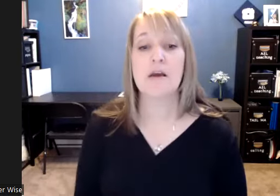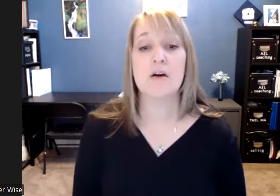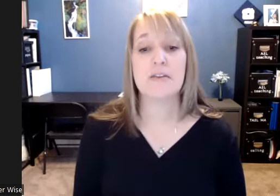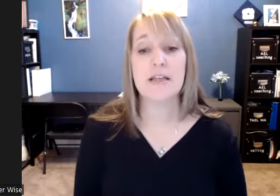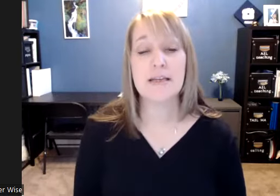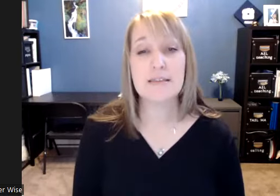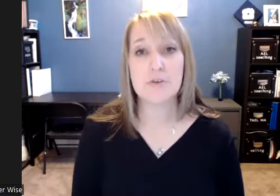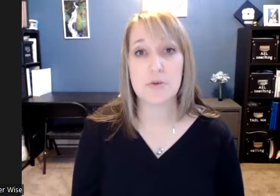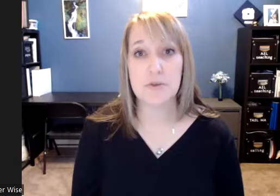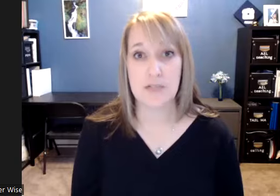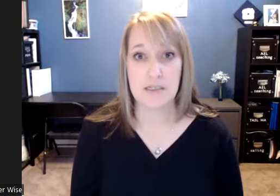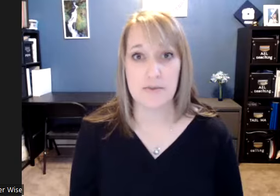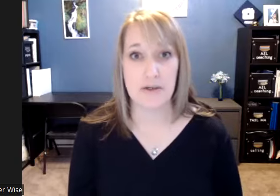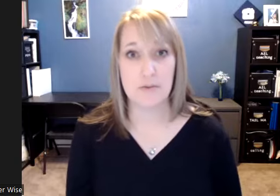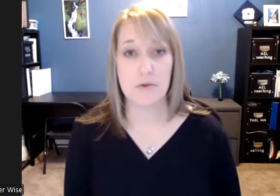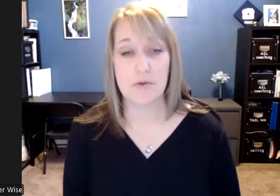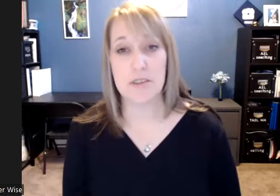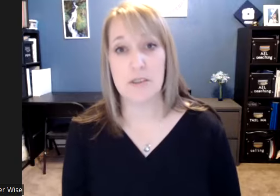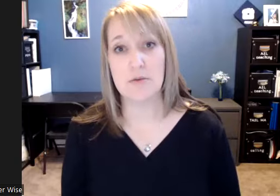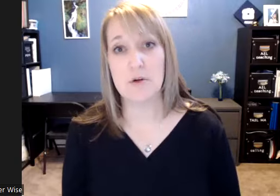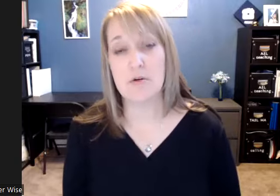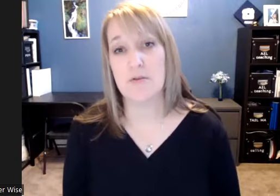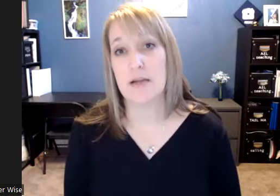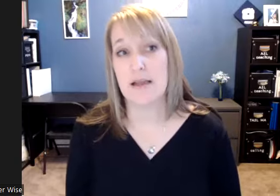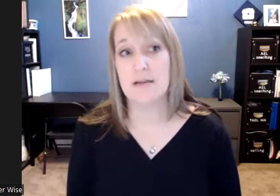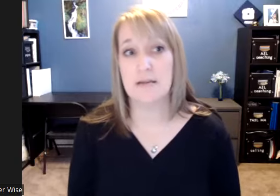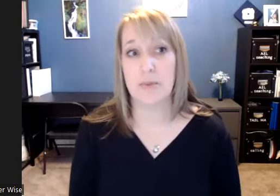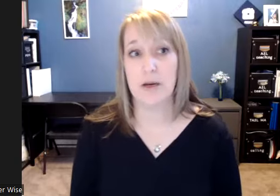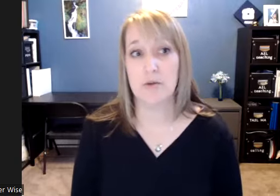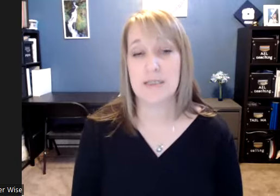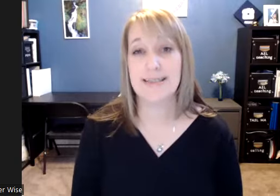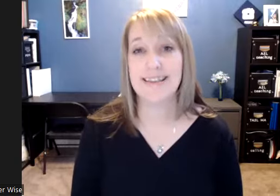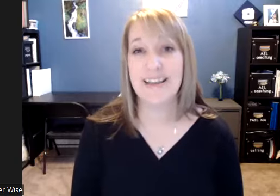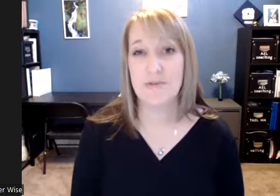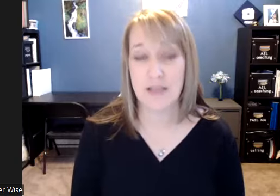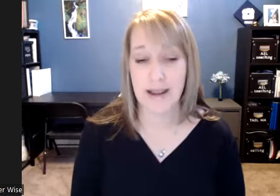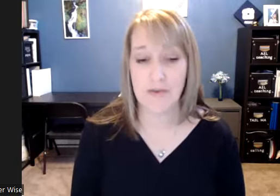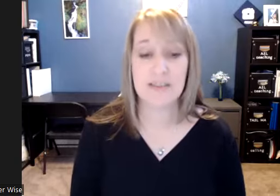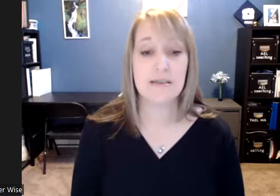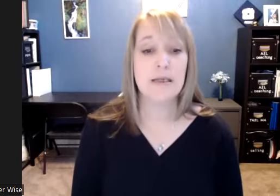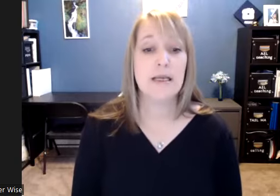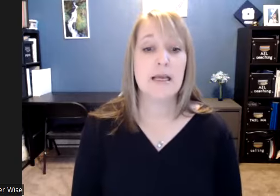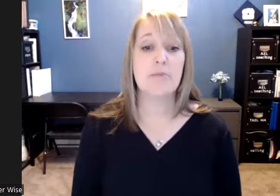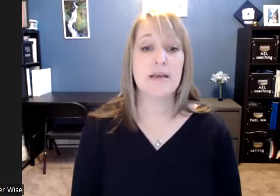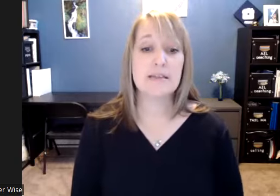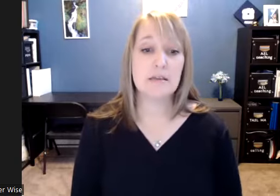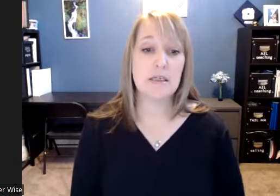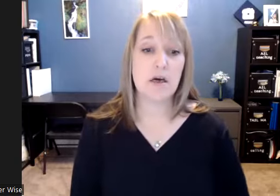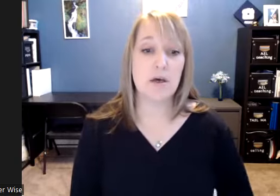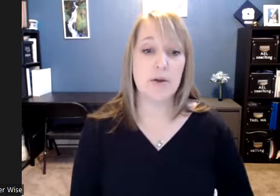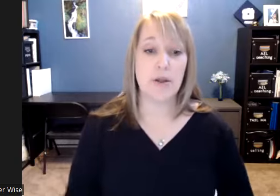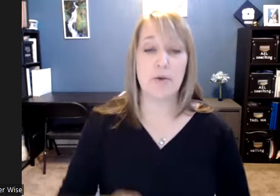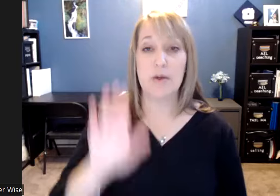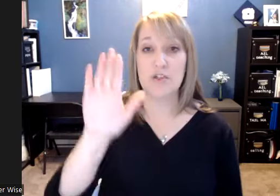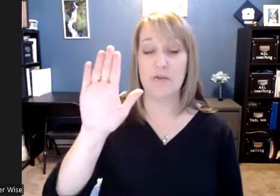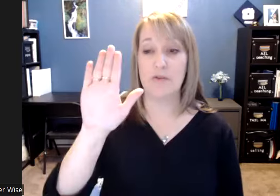All right, the next descriptive classifier we're going to go over is about sleeve lengths. And basically all you do is you have a